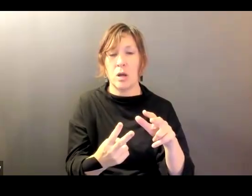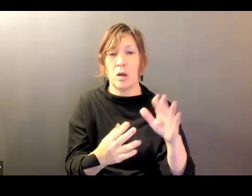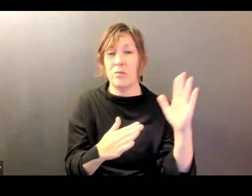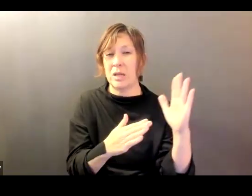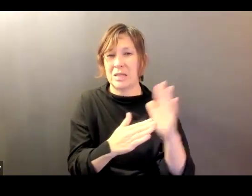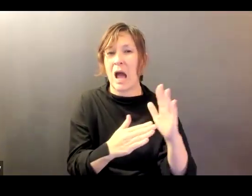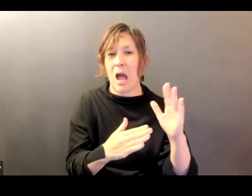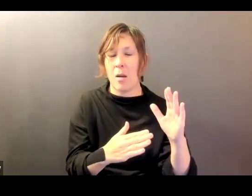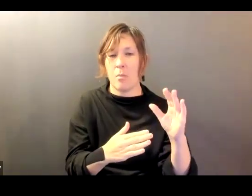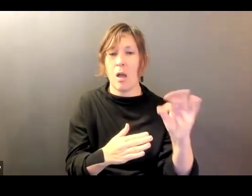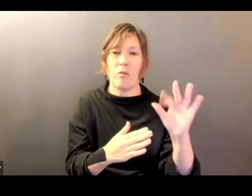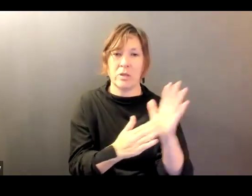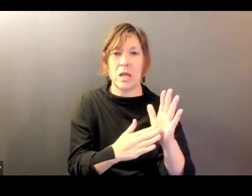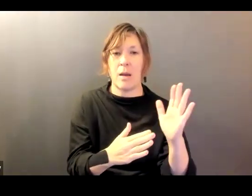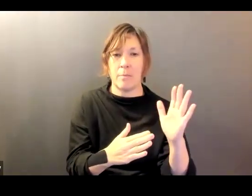strand components.